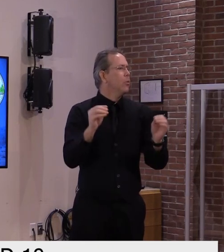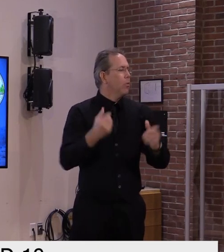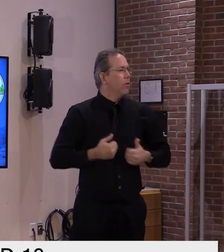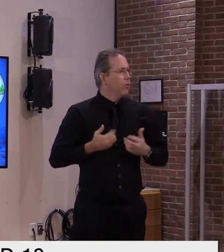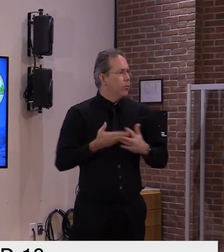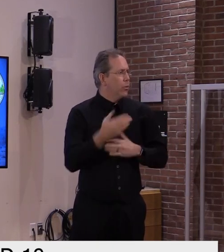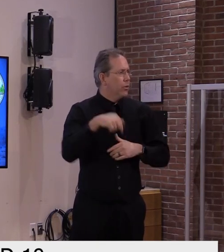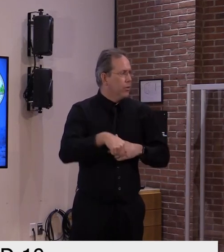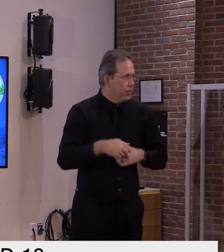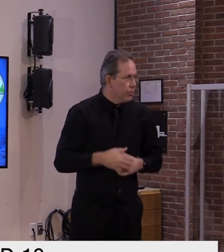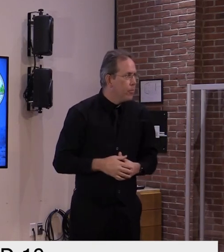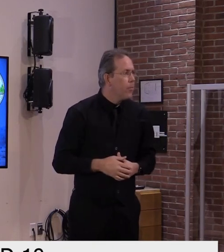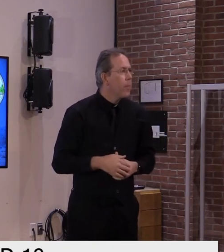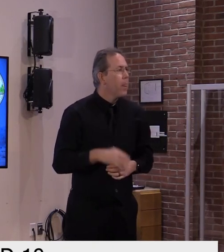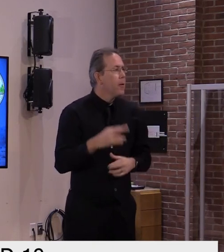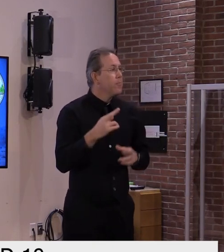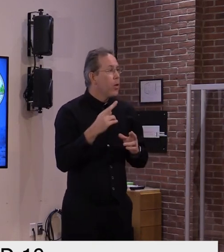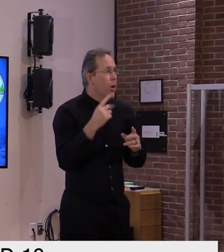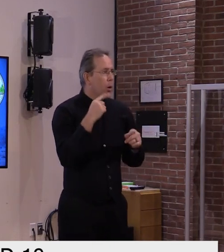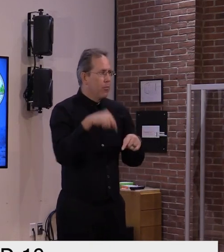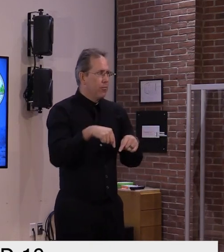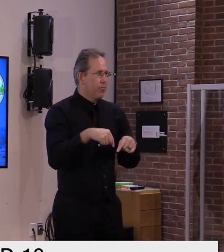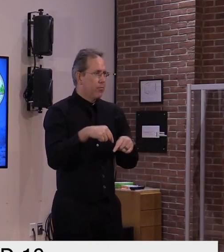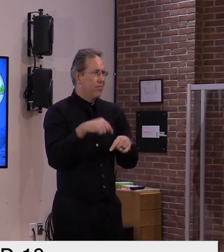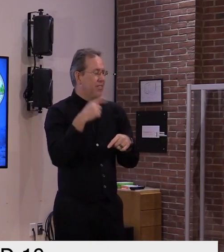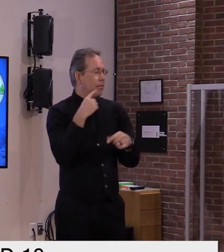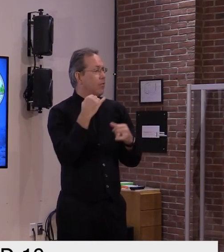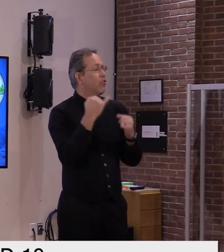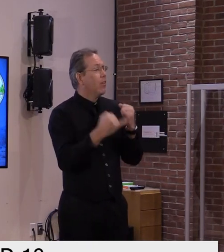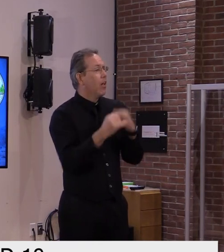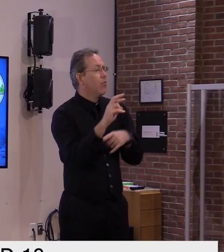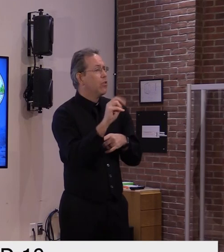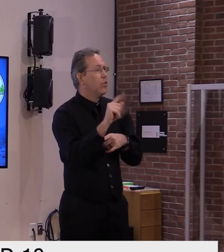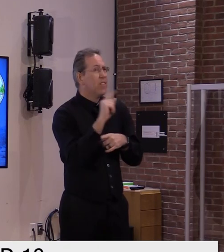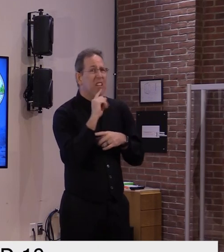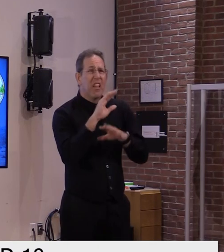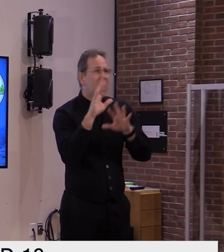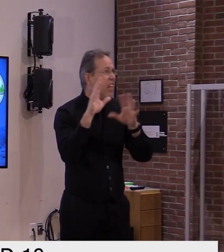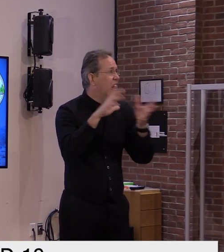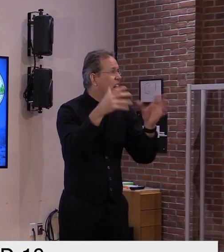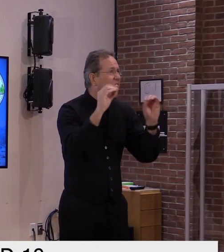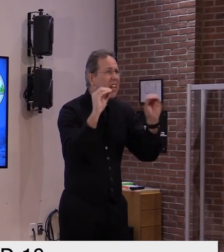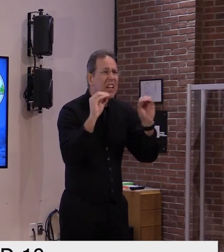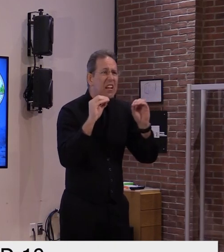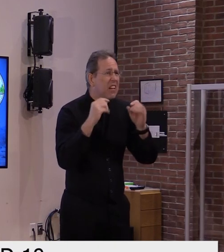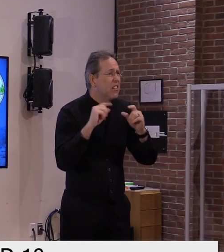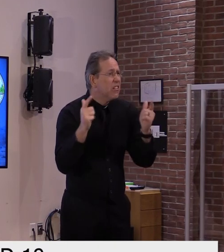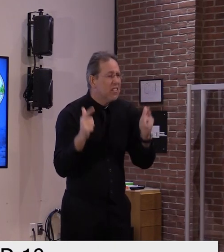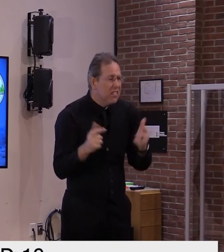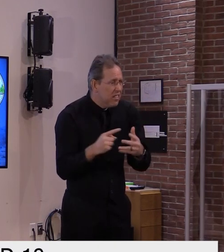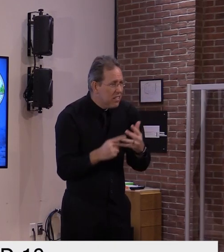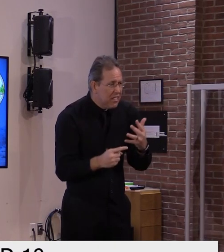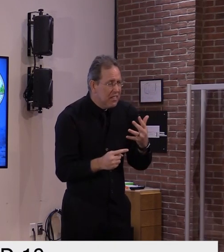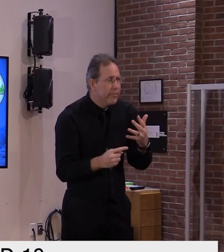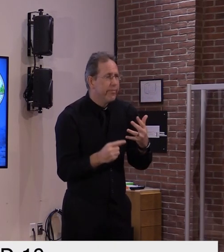not, what we need is more taxpayers, not more taxes. I'm just as committed today as I was 4 years ago.